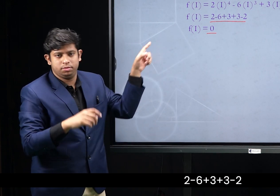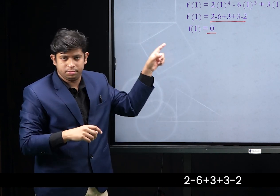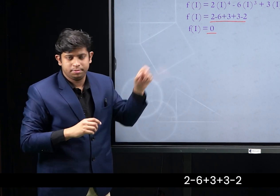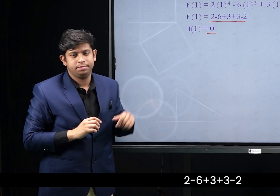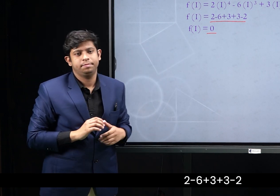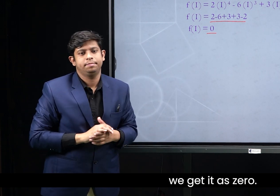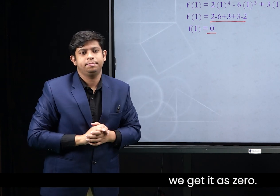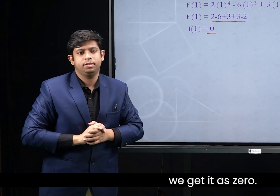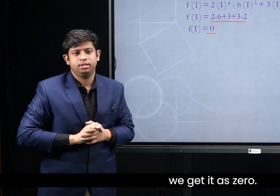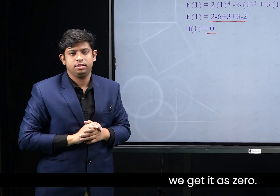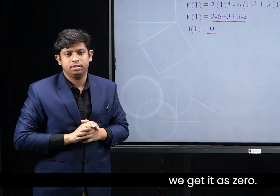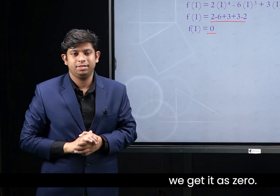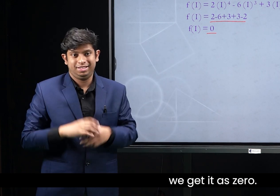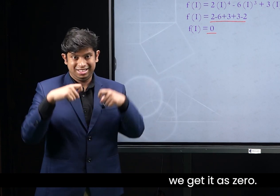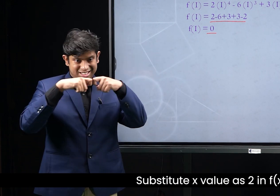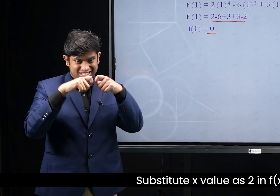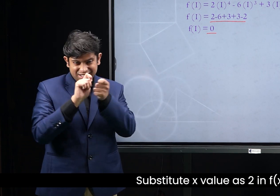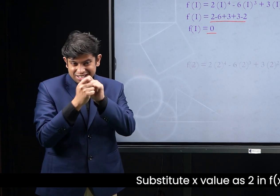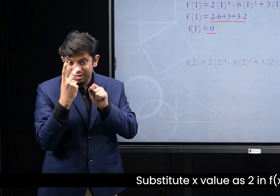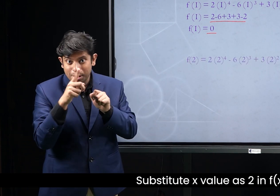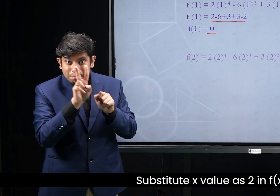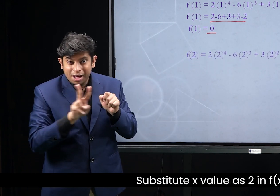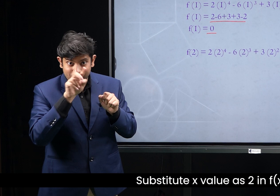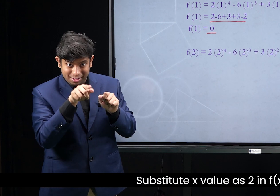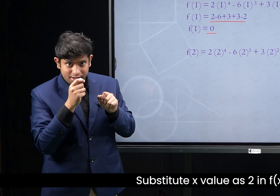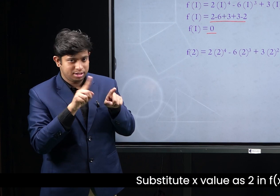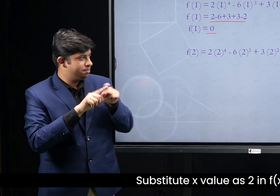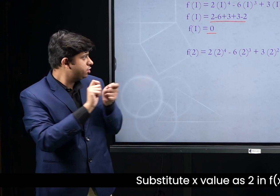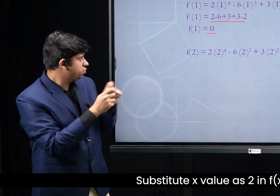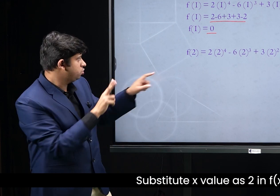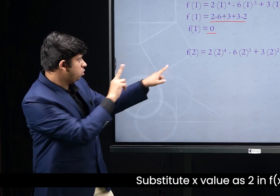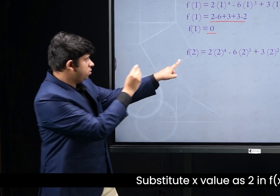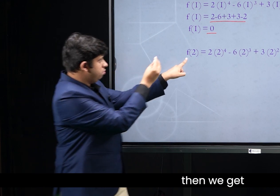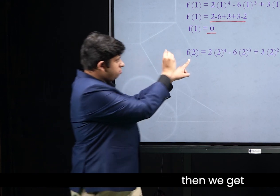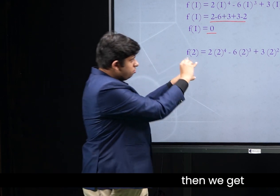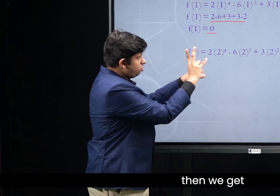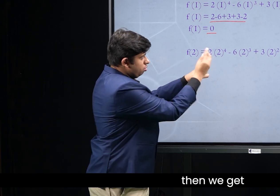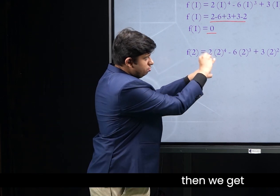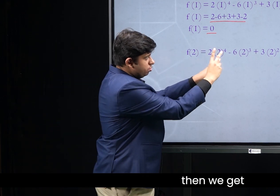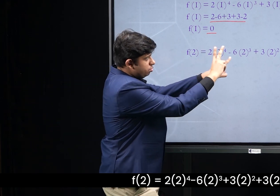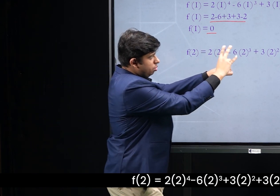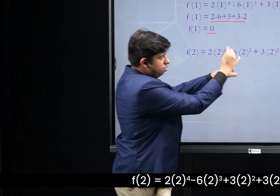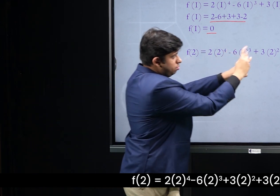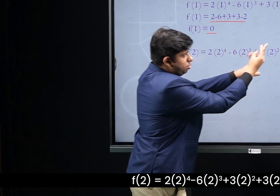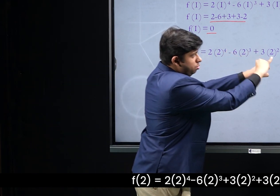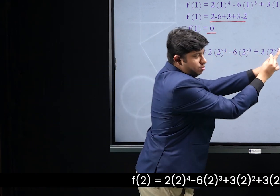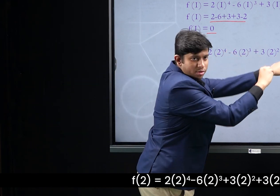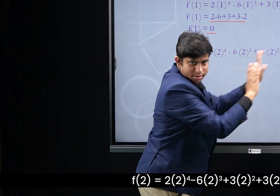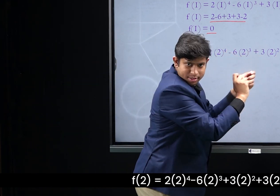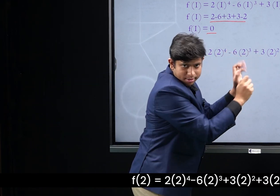2. We get it as 0. Substitute x value as 2 in f of x, then we get f of 2 is equal to 2 into